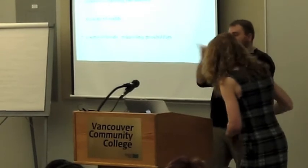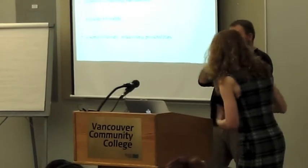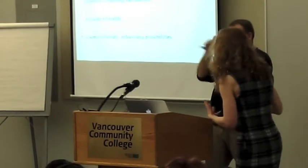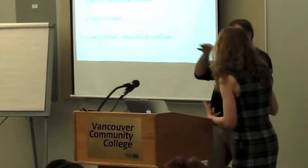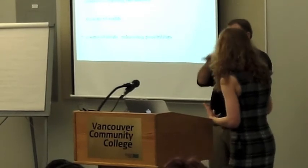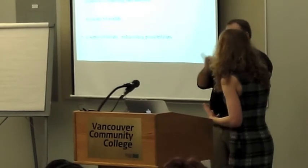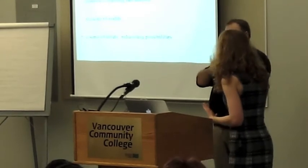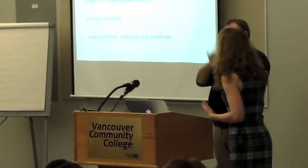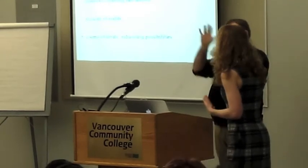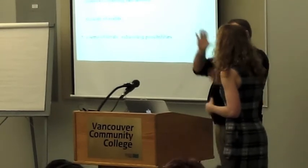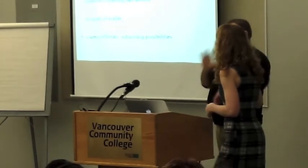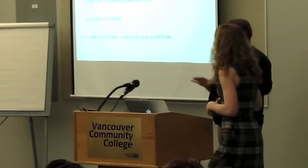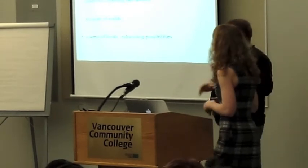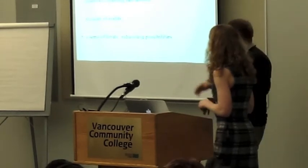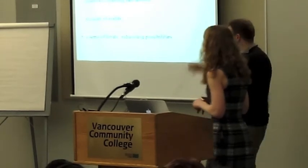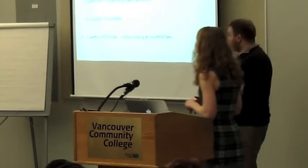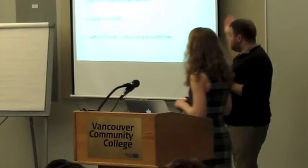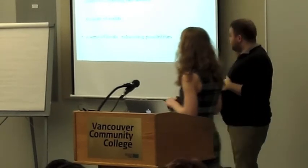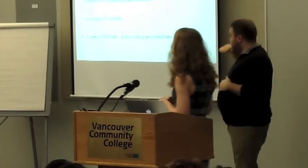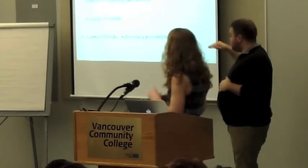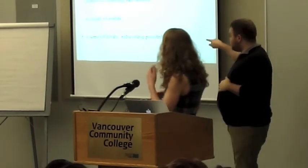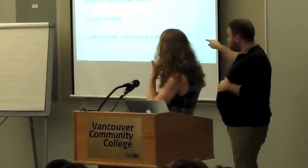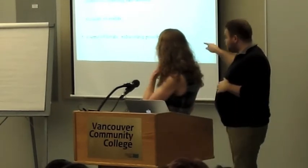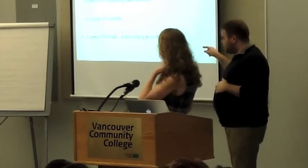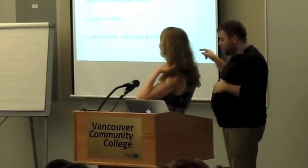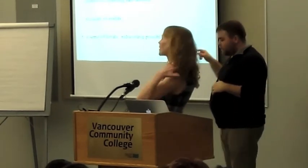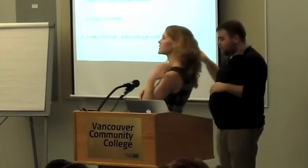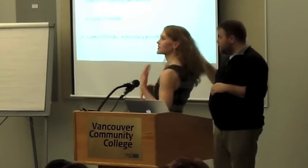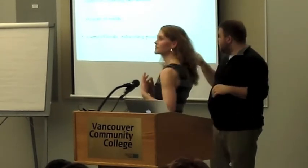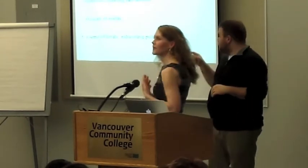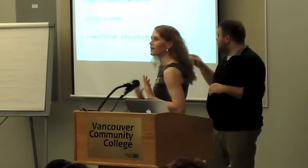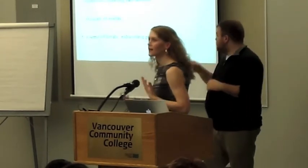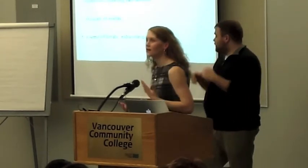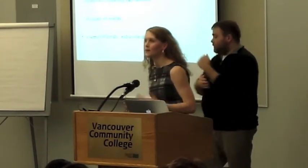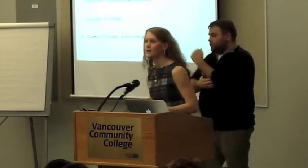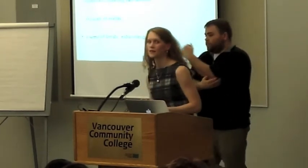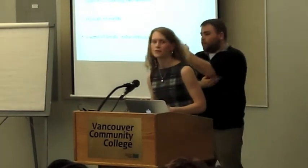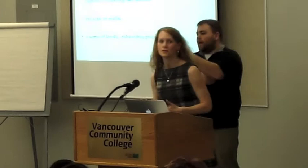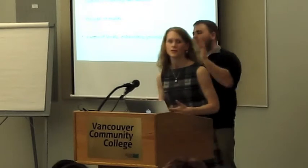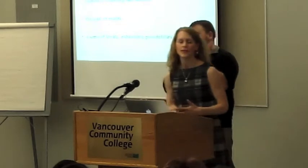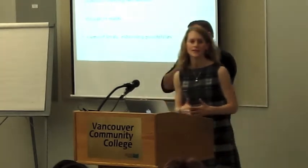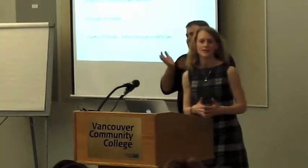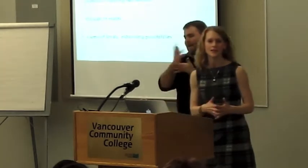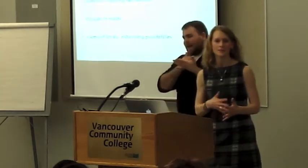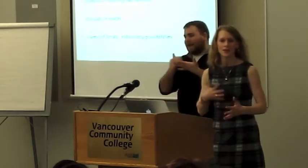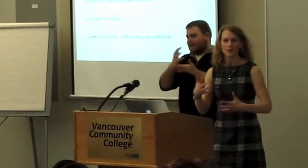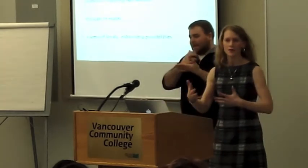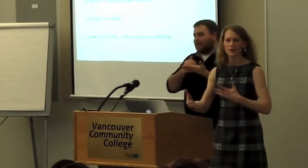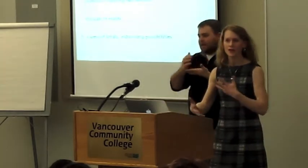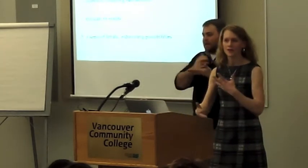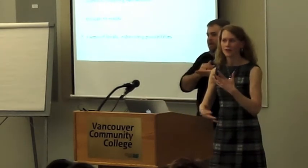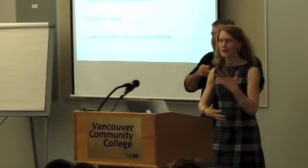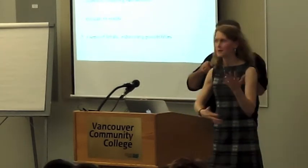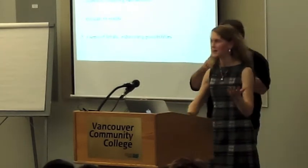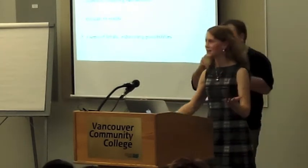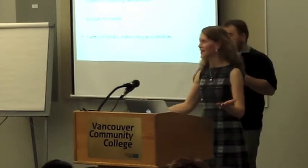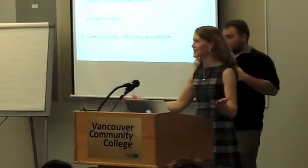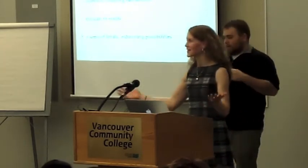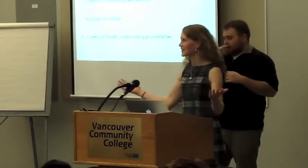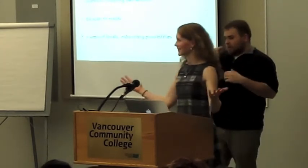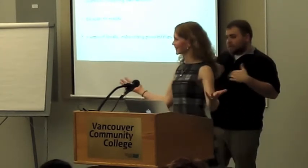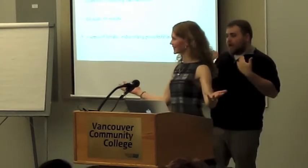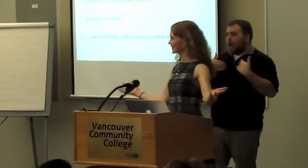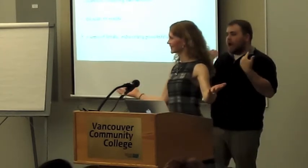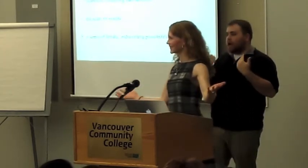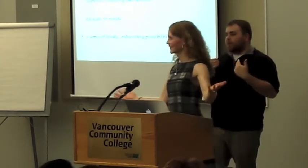Matters of detail. Very quickly, this refers back to the idea of collecting and hobbies. It's very common to have collected something when you were younger. Anybody